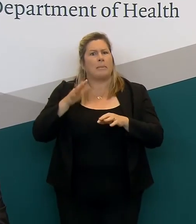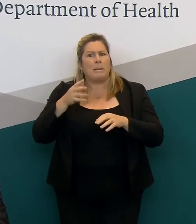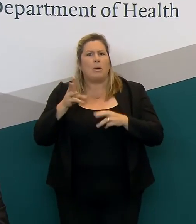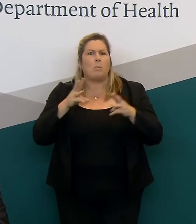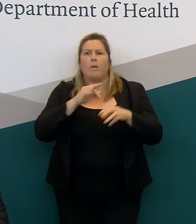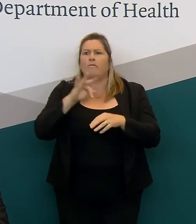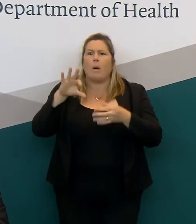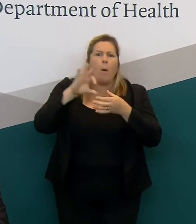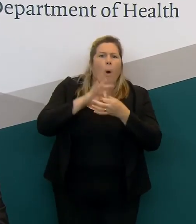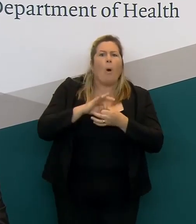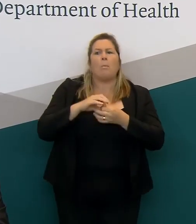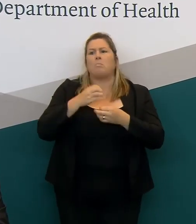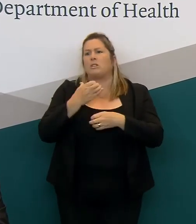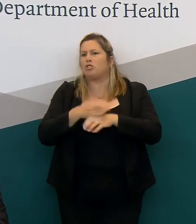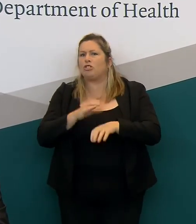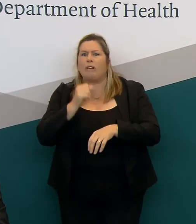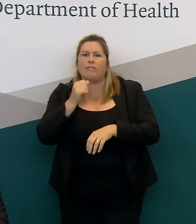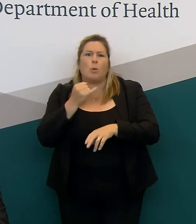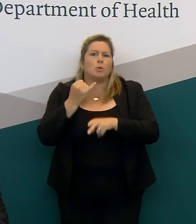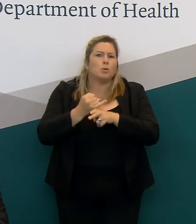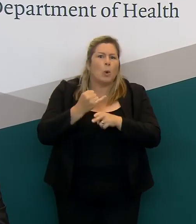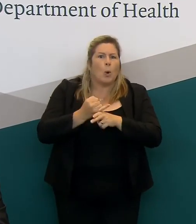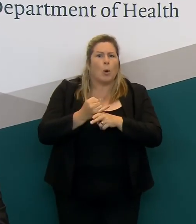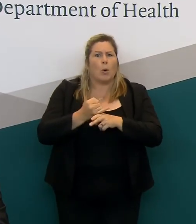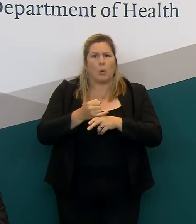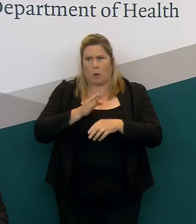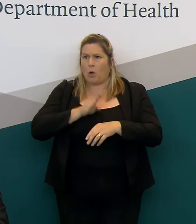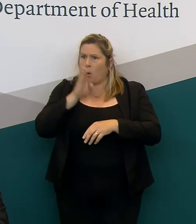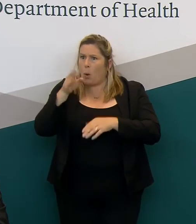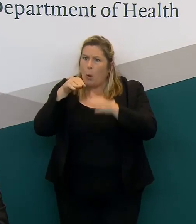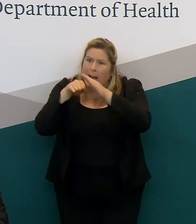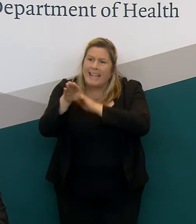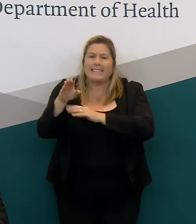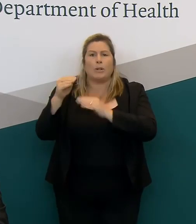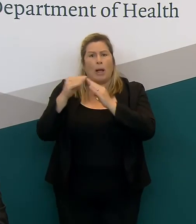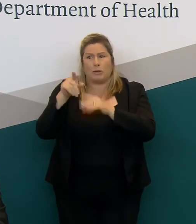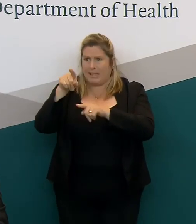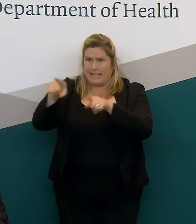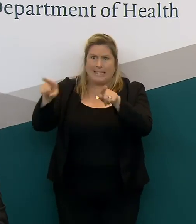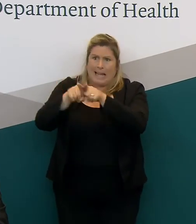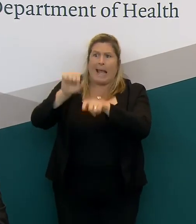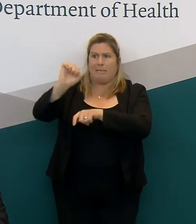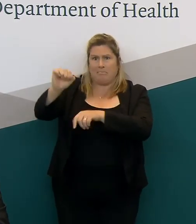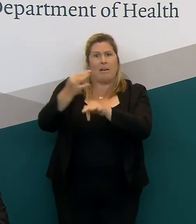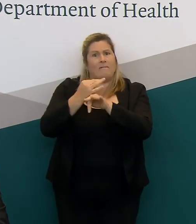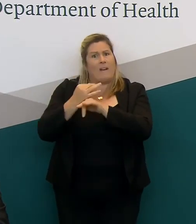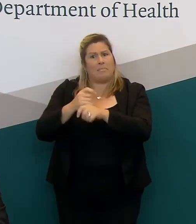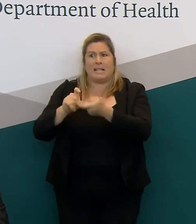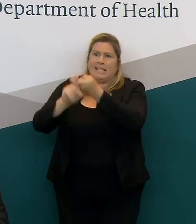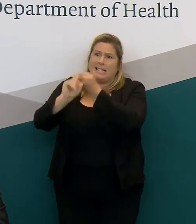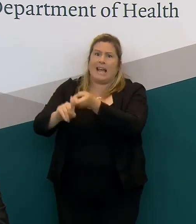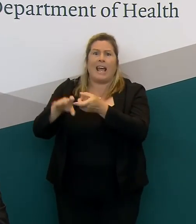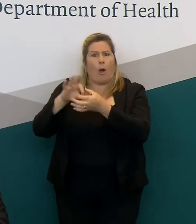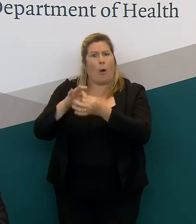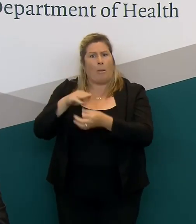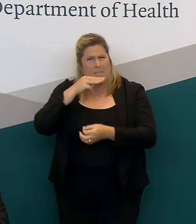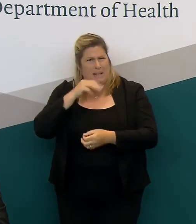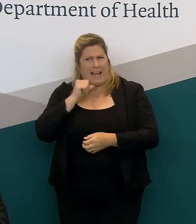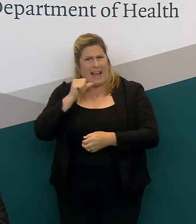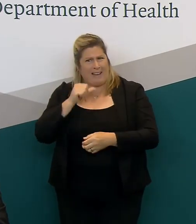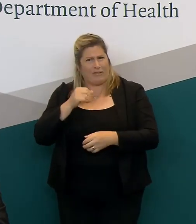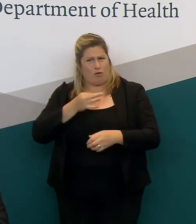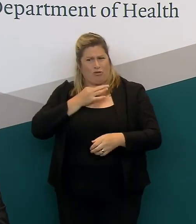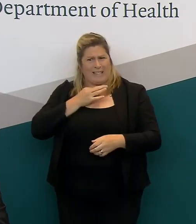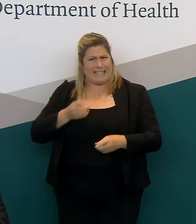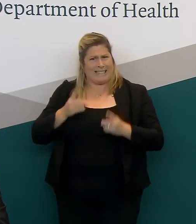The children have been off school or whatever, and we're going to a house where people have also been at home. So we don't see a risk by going